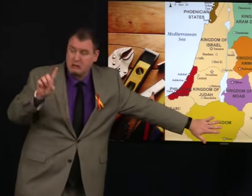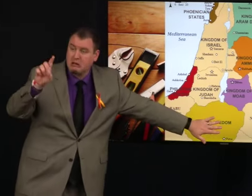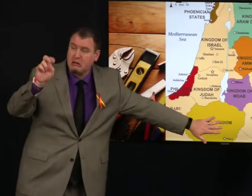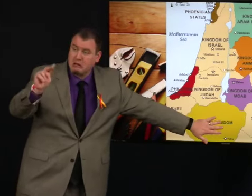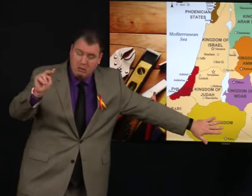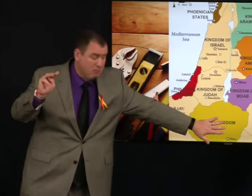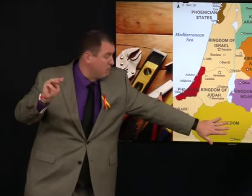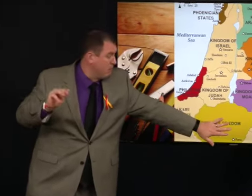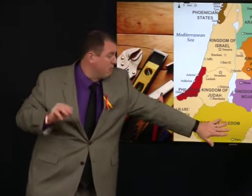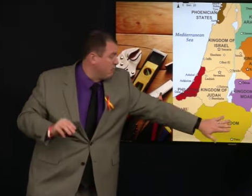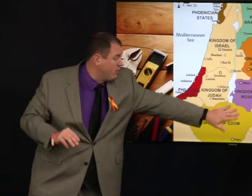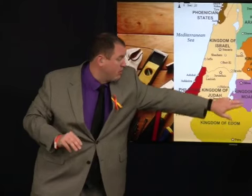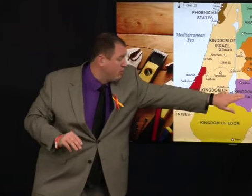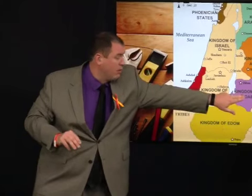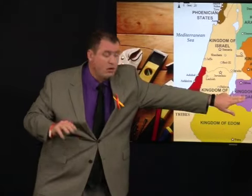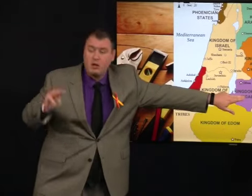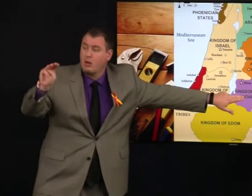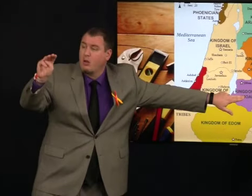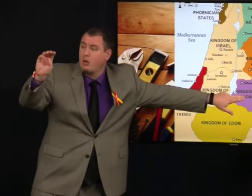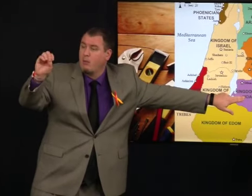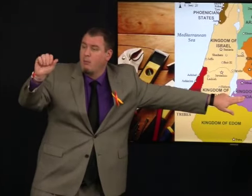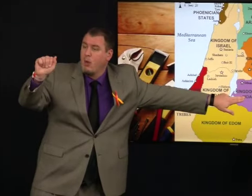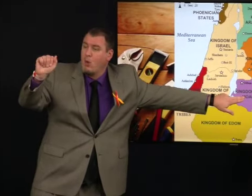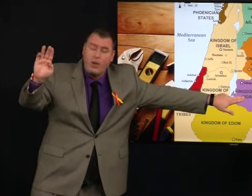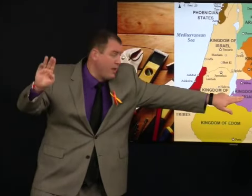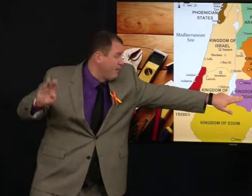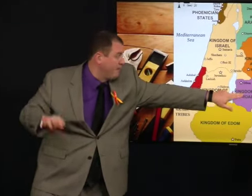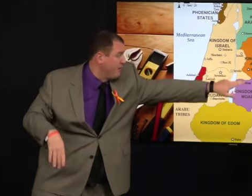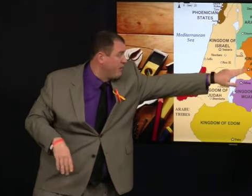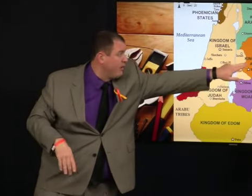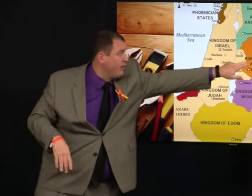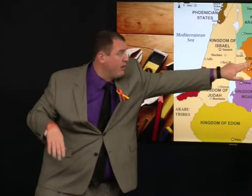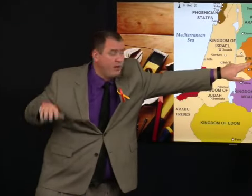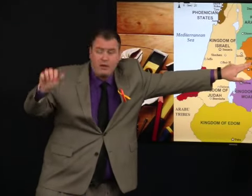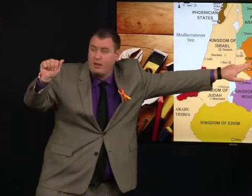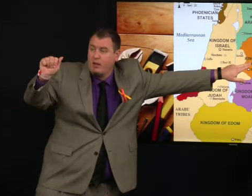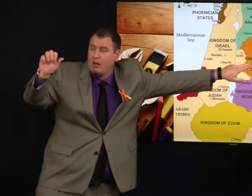this, which is still here today, then the kings of Eden, Moab,